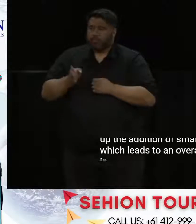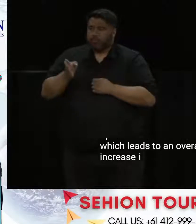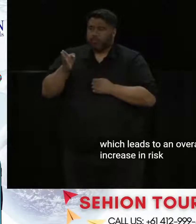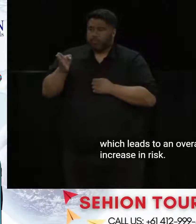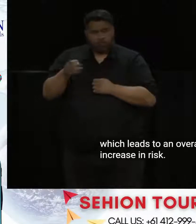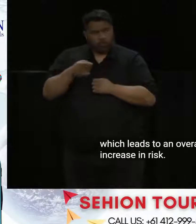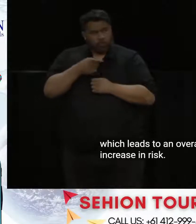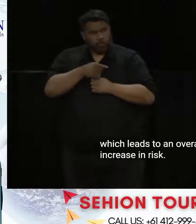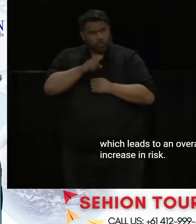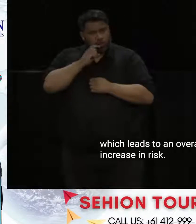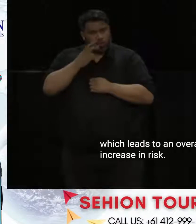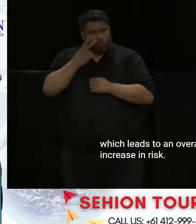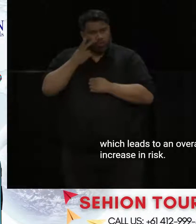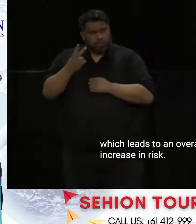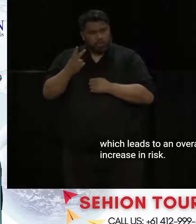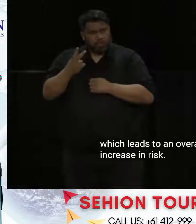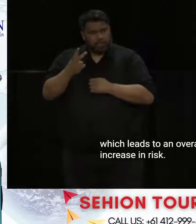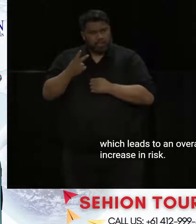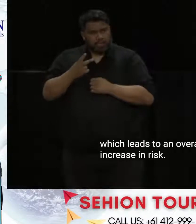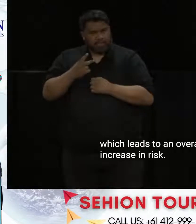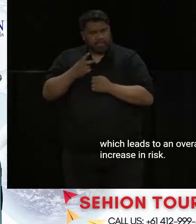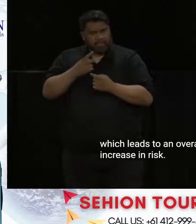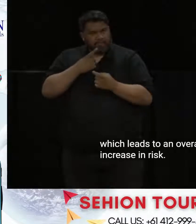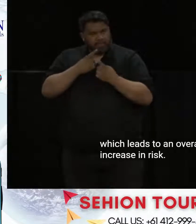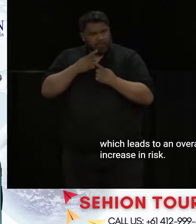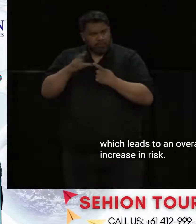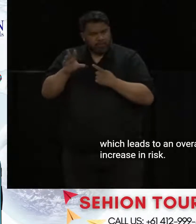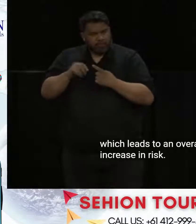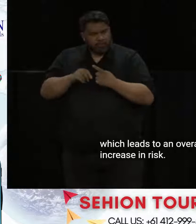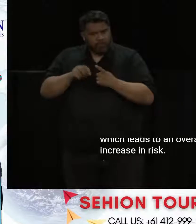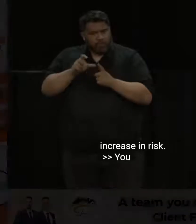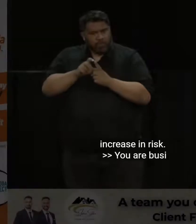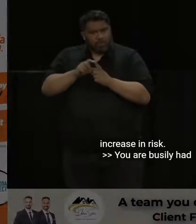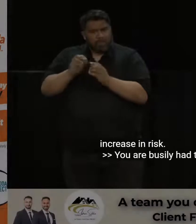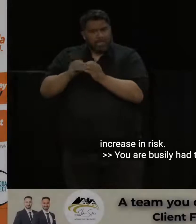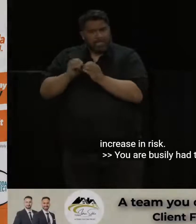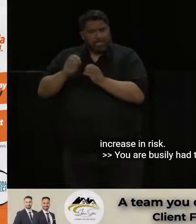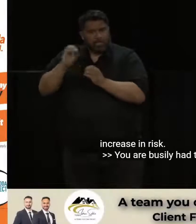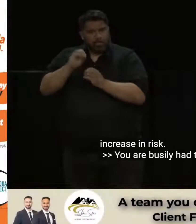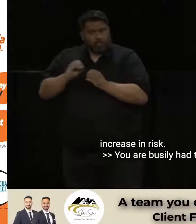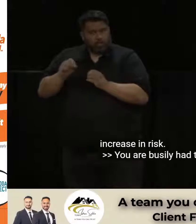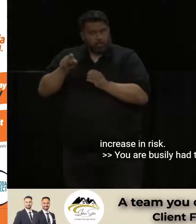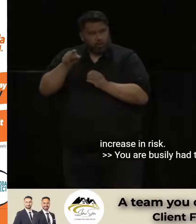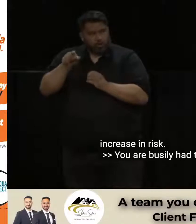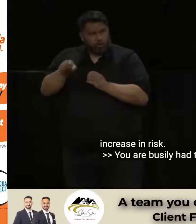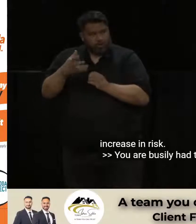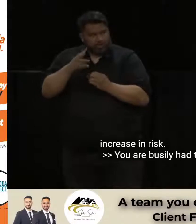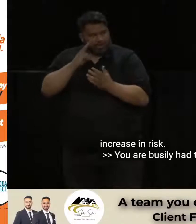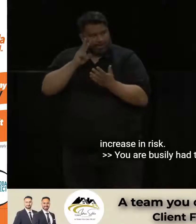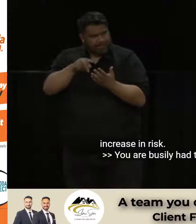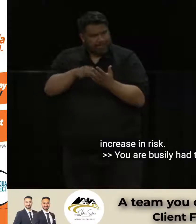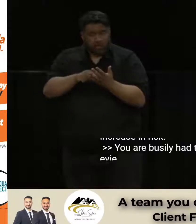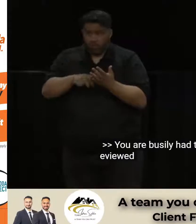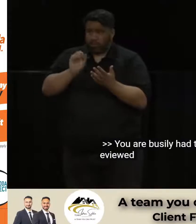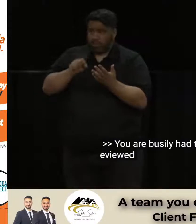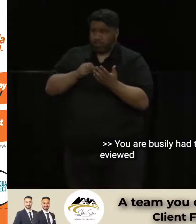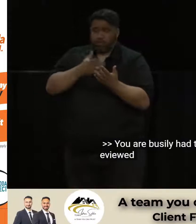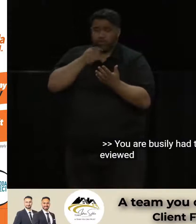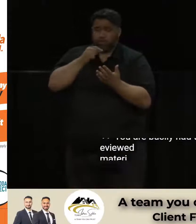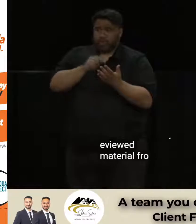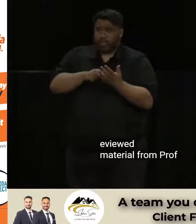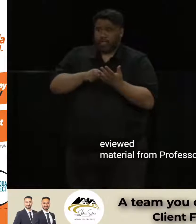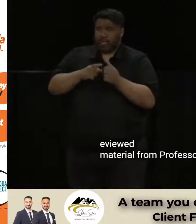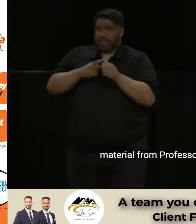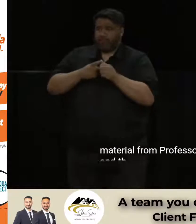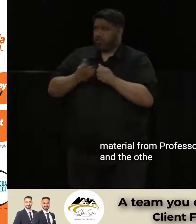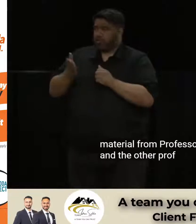Professor Blakely and the other professor down in Otago? Well, it's included in the advice that I provided through to the Minister, and that will become a